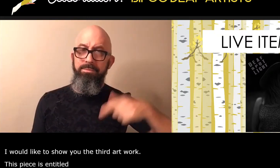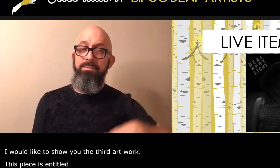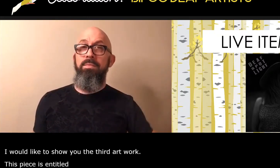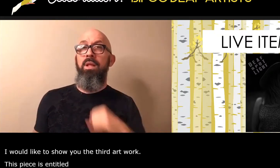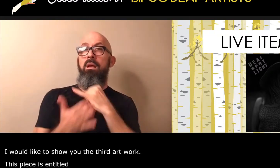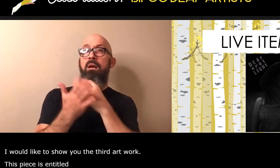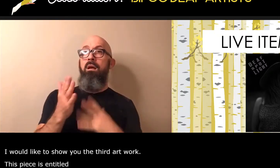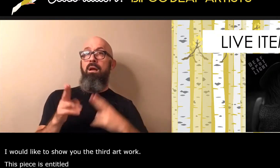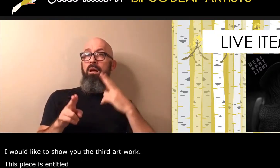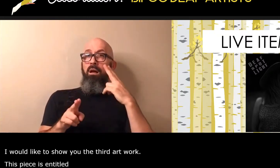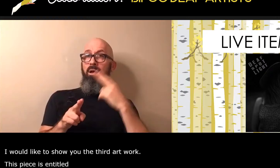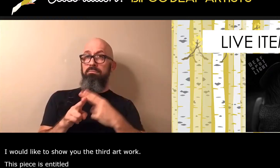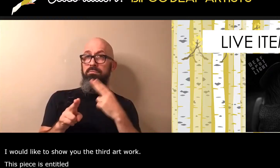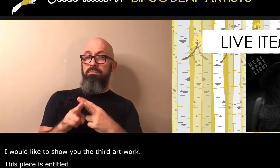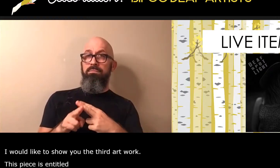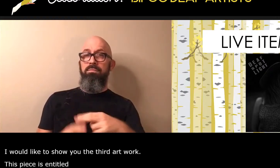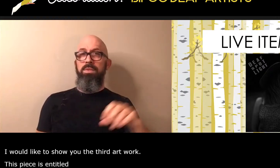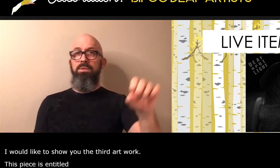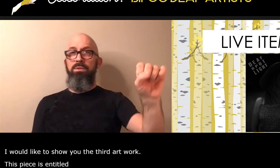Becoming.